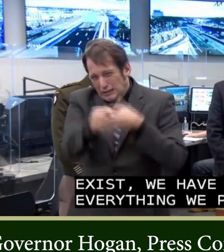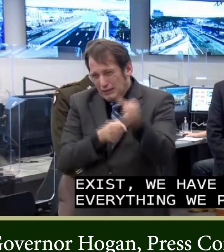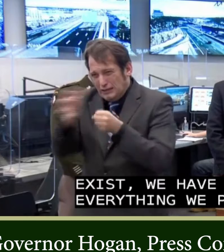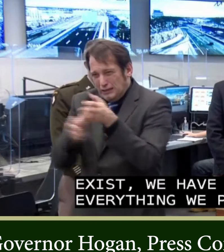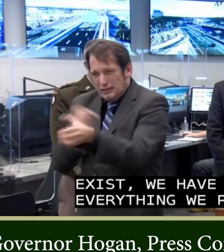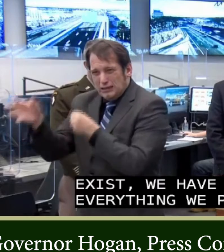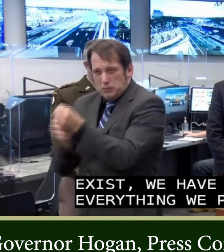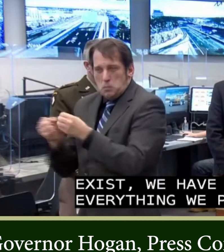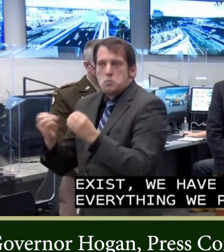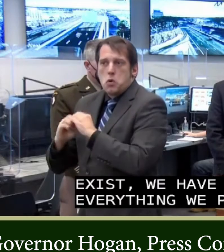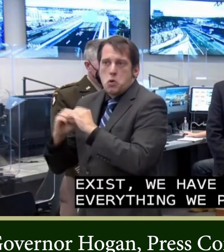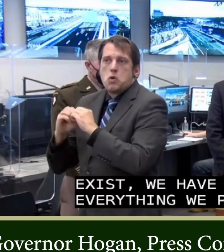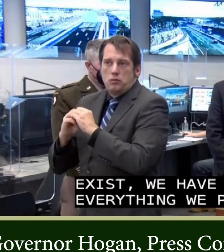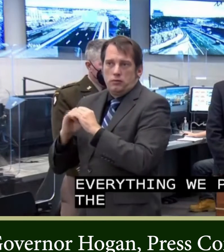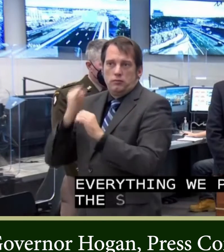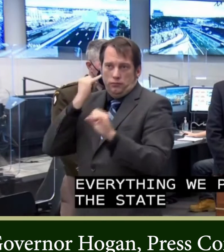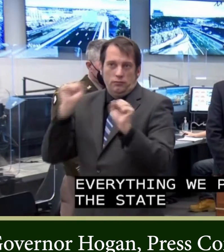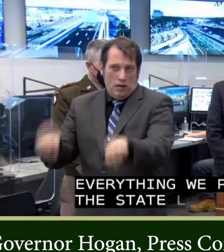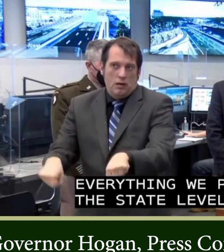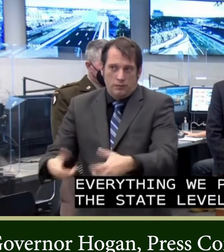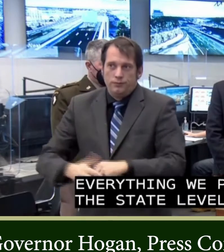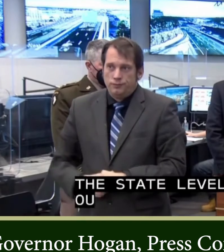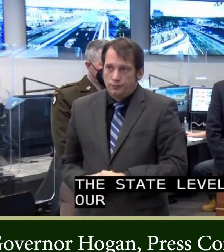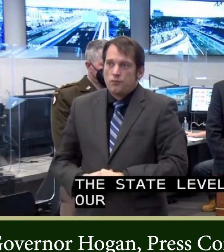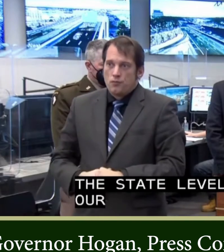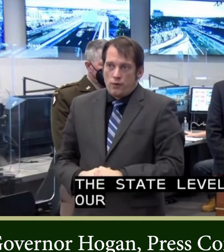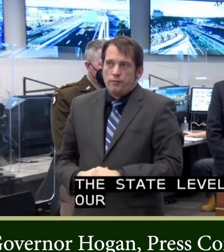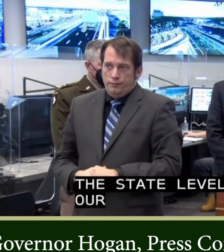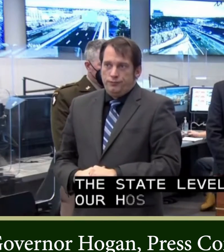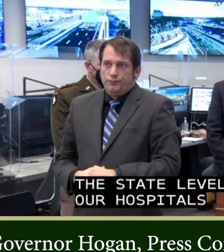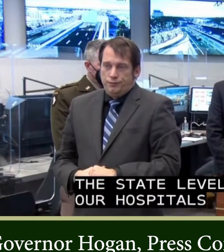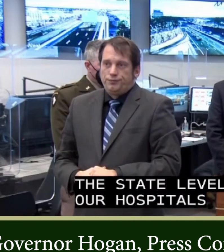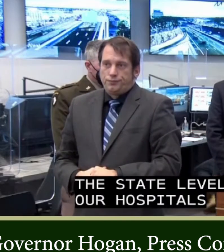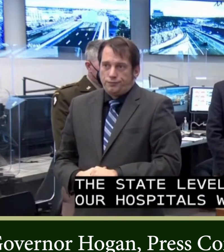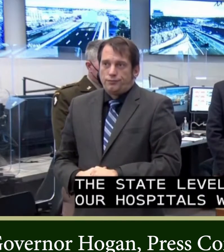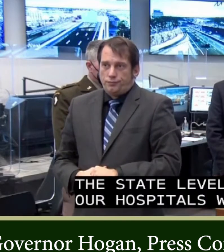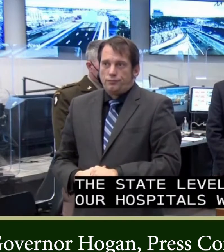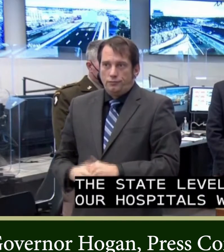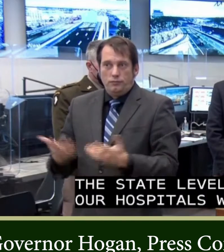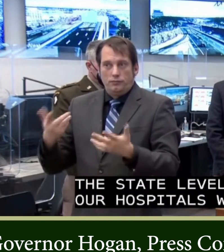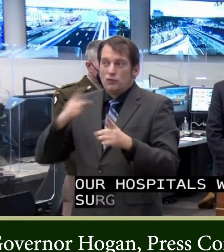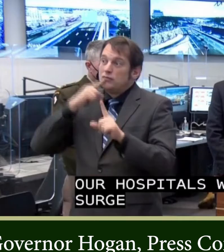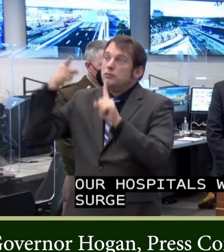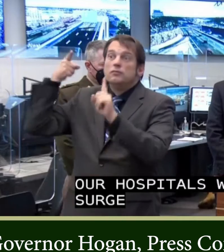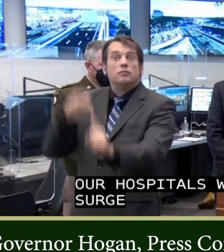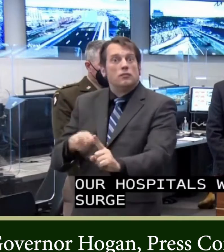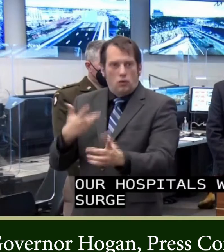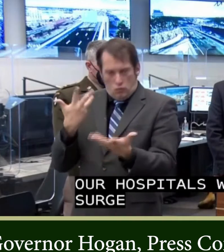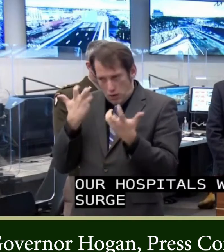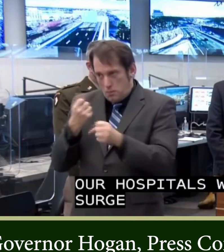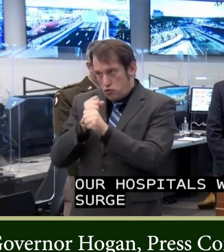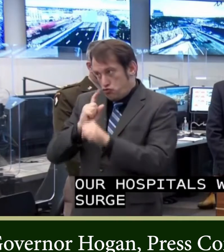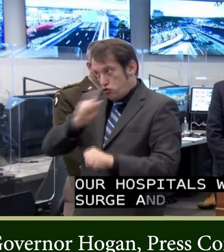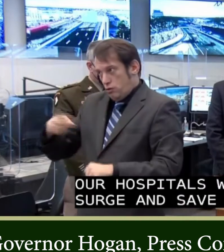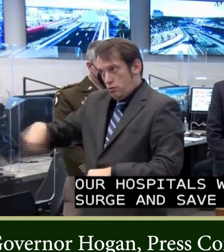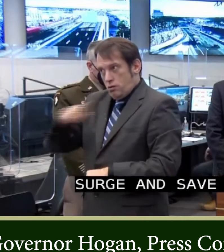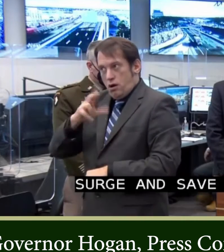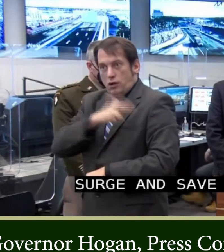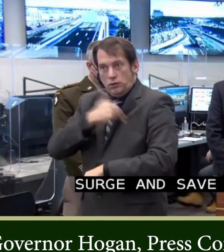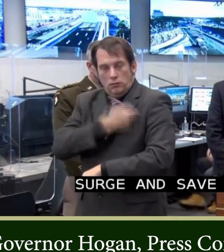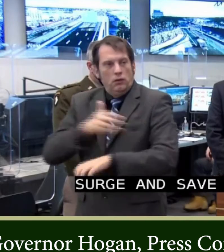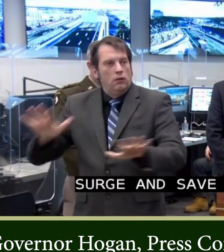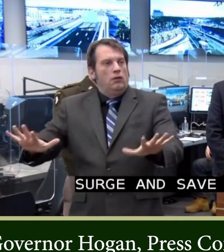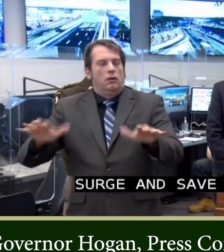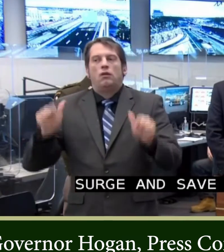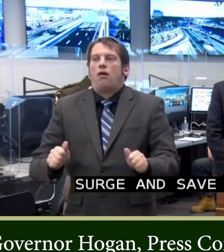truth is that the next 4 to 6 weeks will be the most challenging time of the